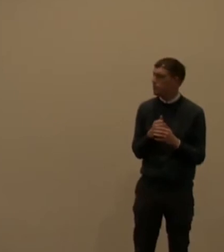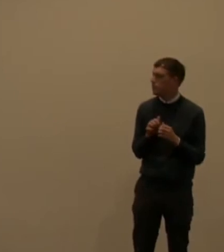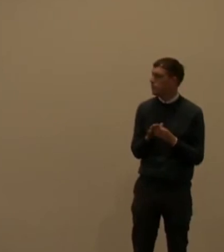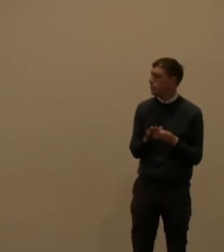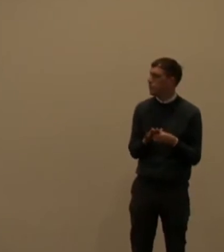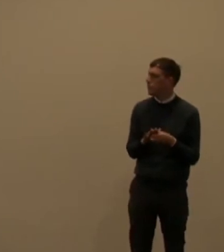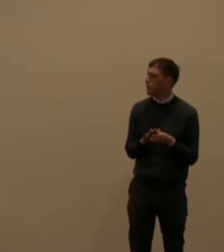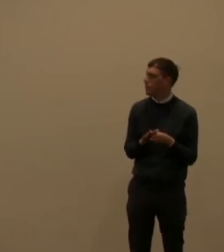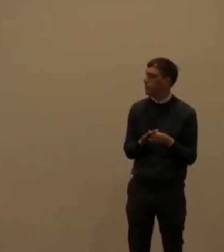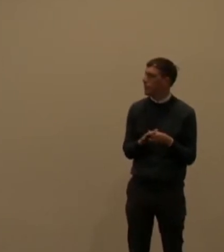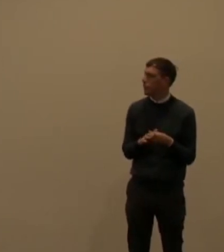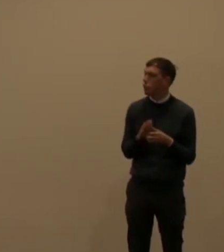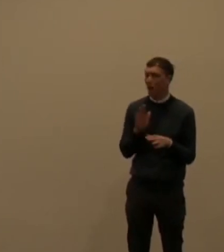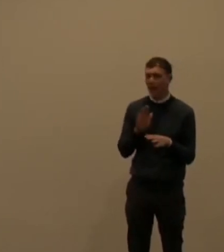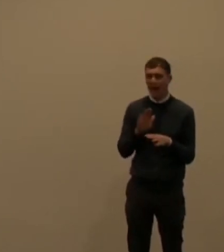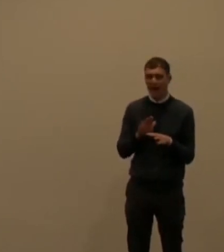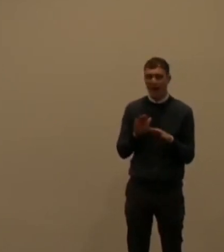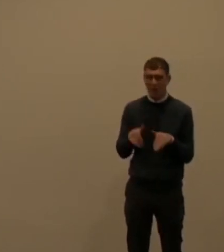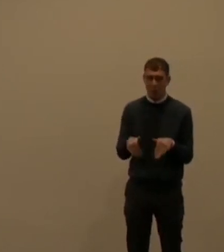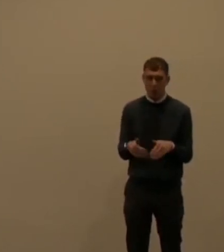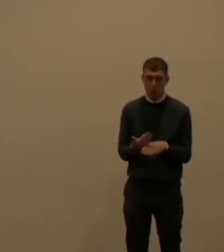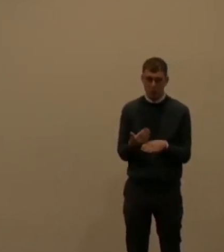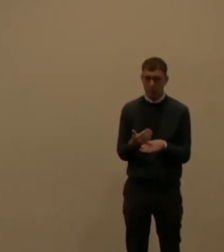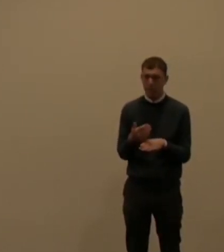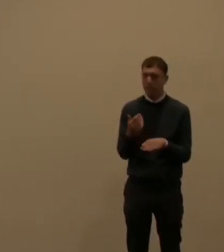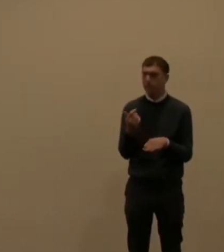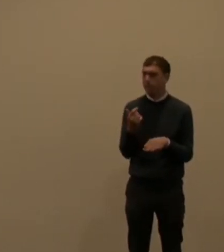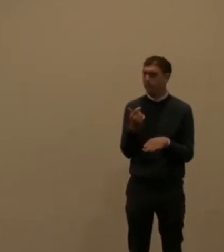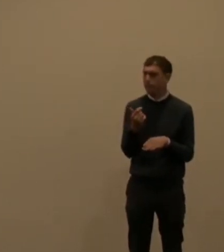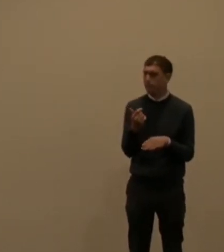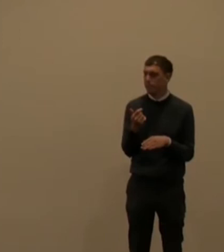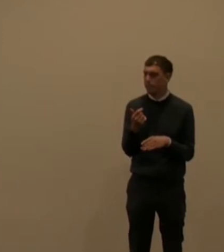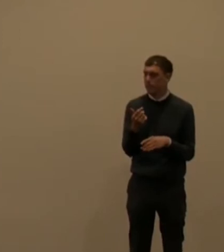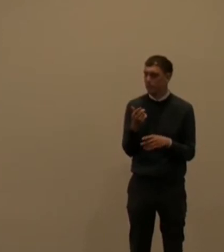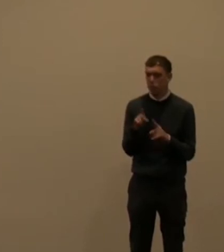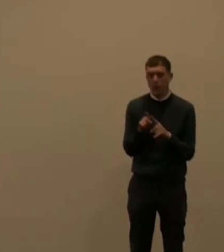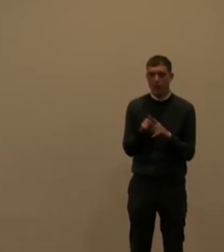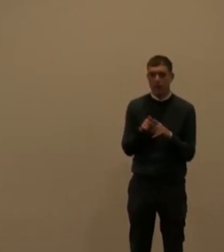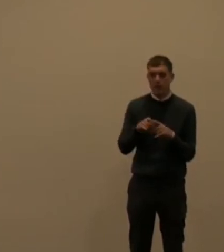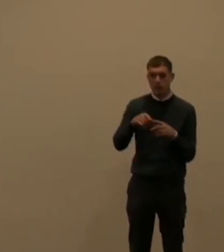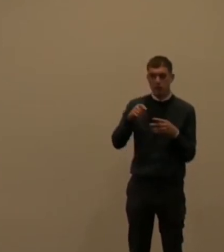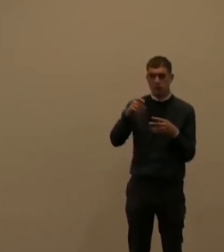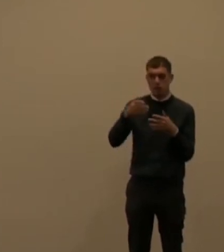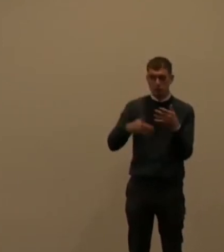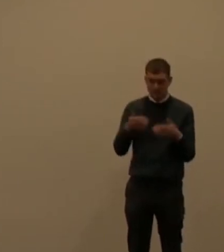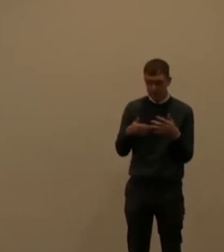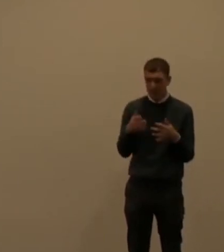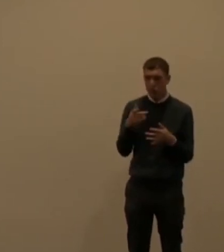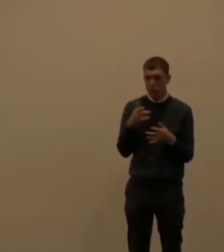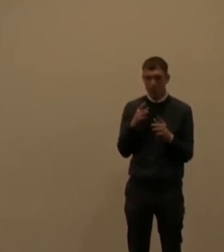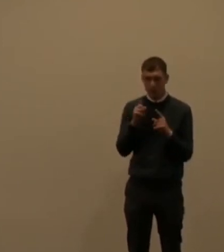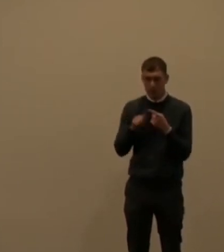a rather hands-on workshop that you do. They come with you basically like a survey with different parts. You answer the